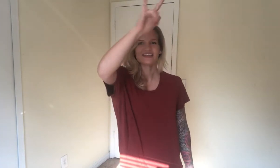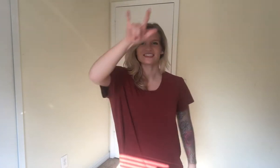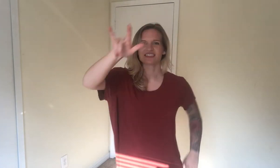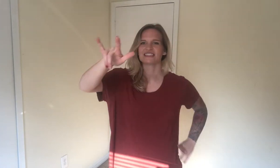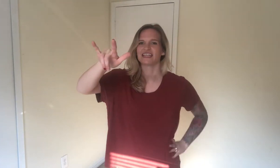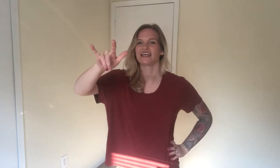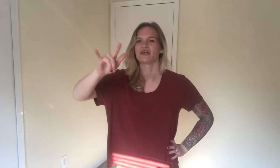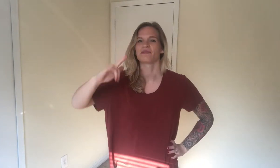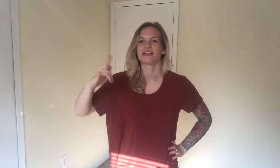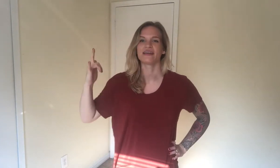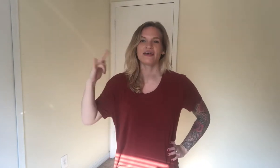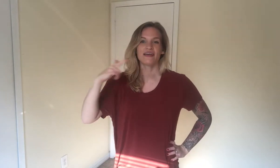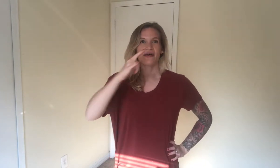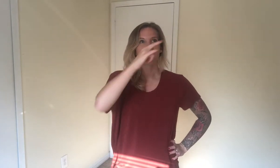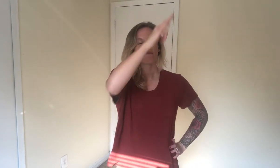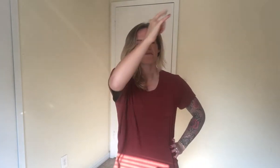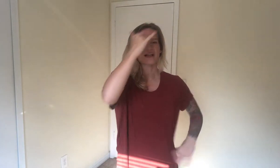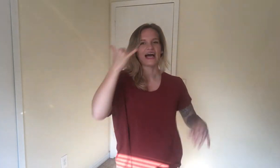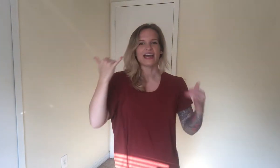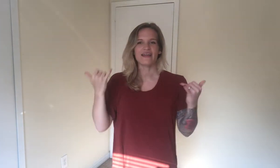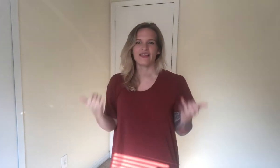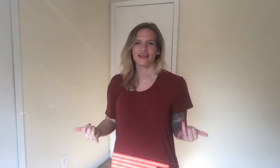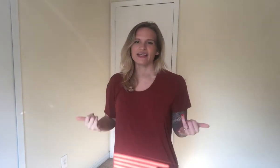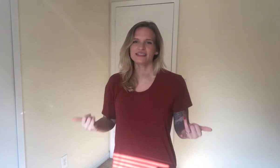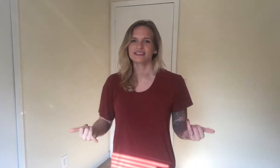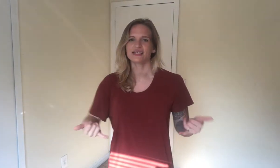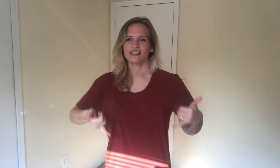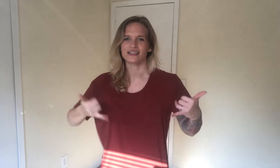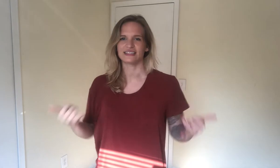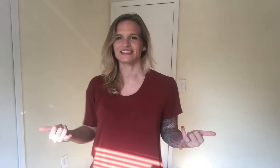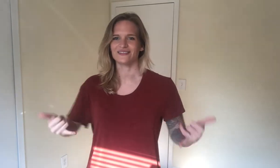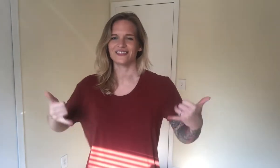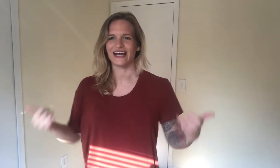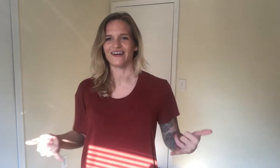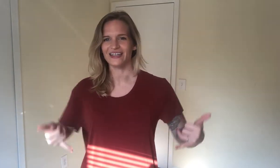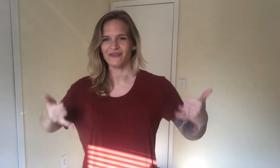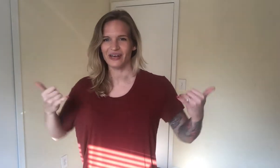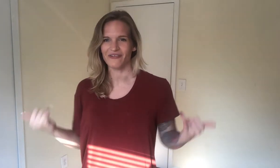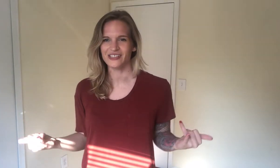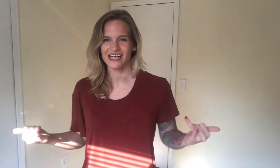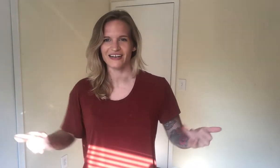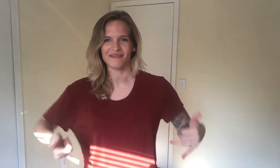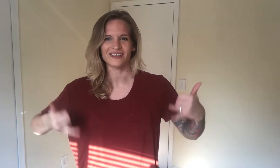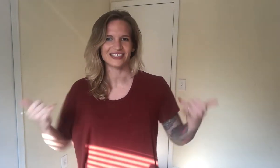so this is like an airplane. Fly this. This or now, like whatever we're talking about today,